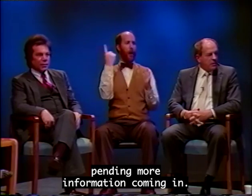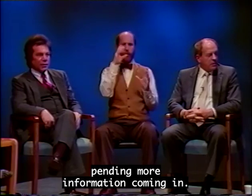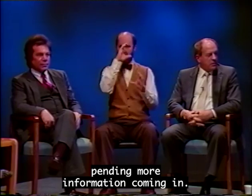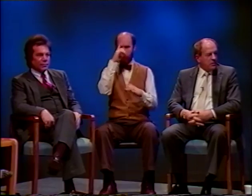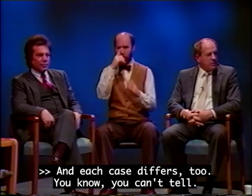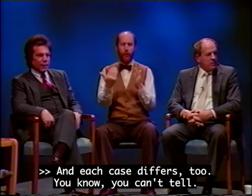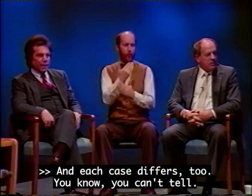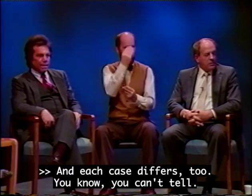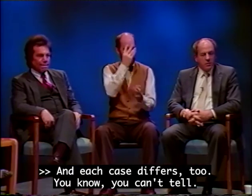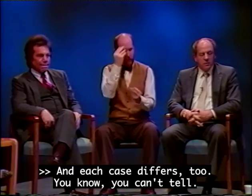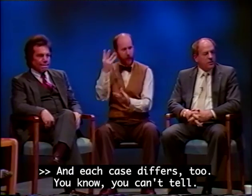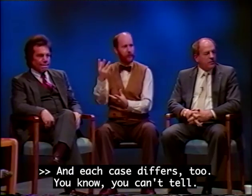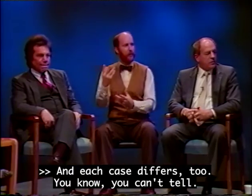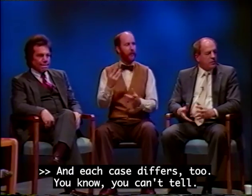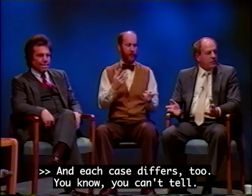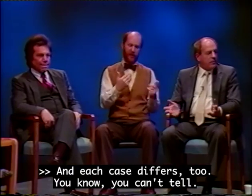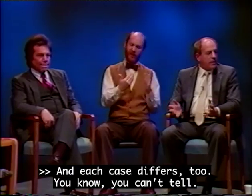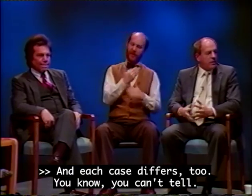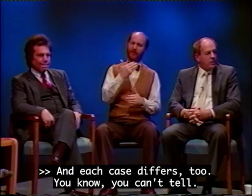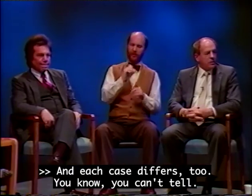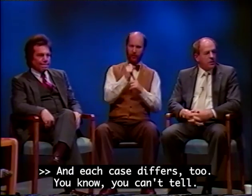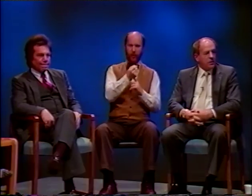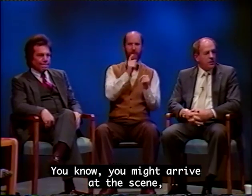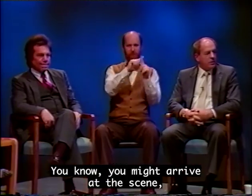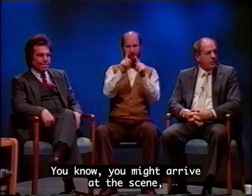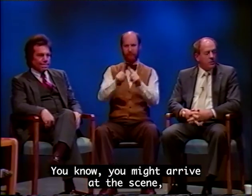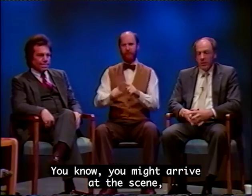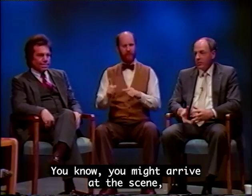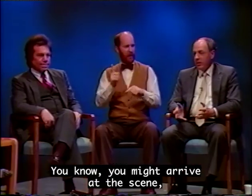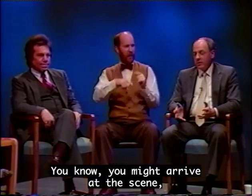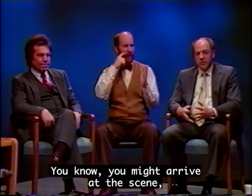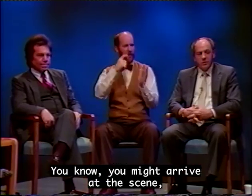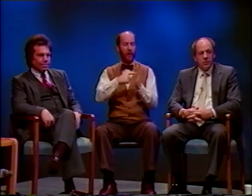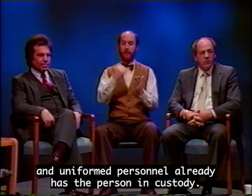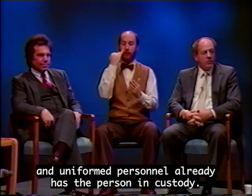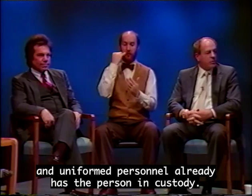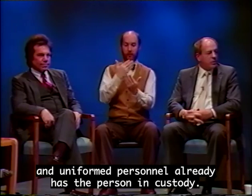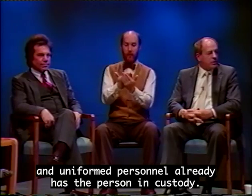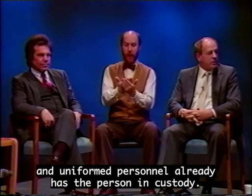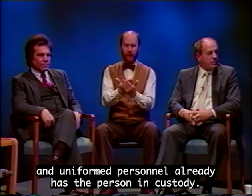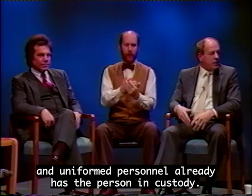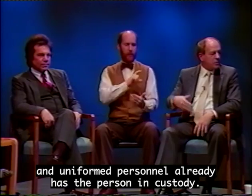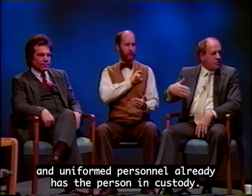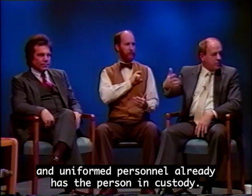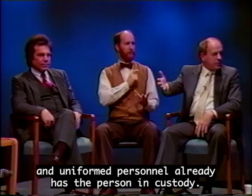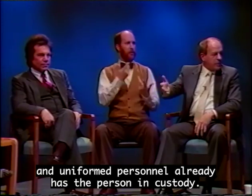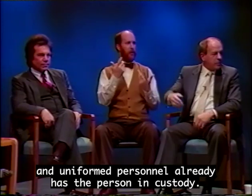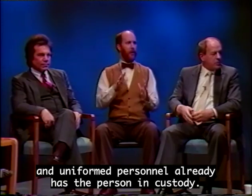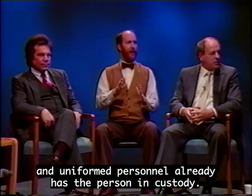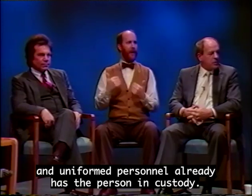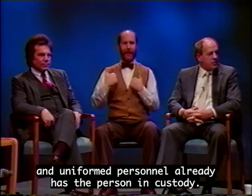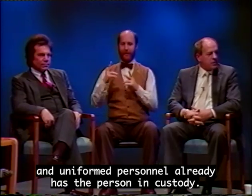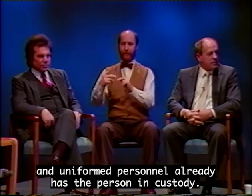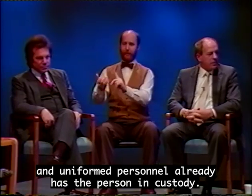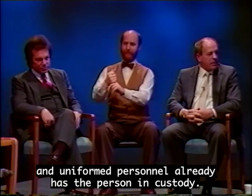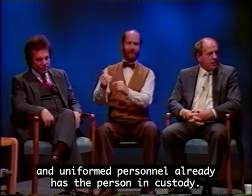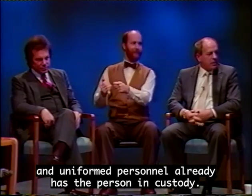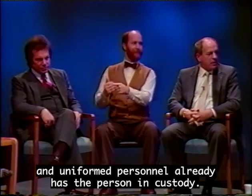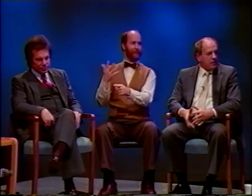information coming in. Each case differs, too. You can't tell. You might arrive at the scene and the uniformed personnel already has the person in